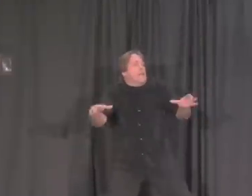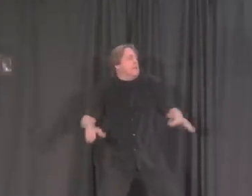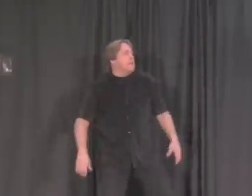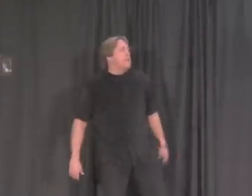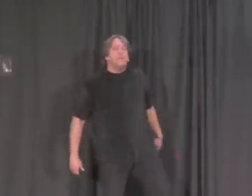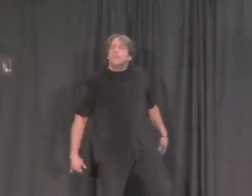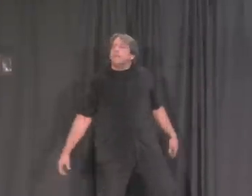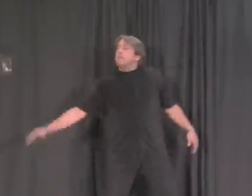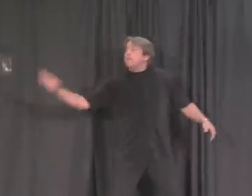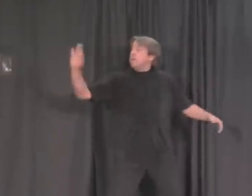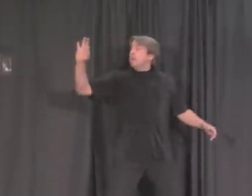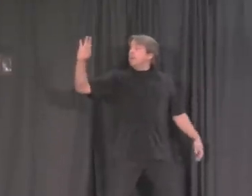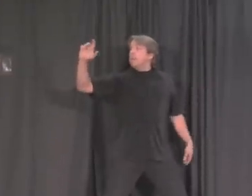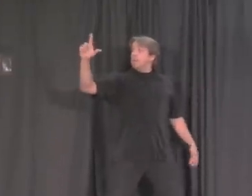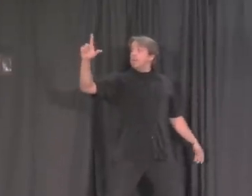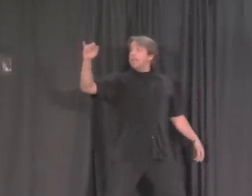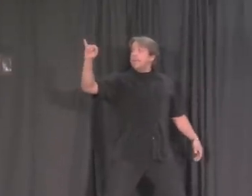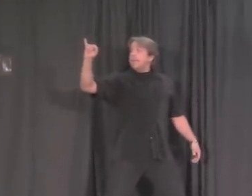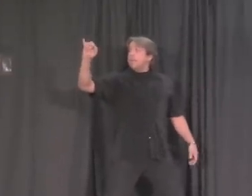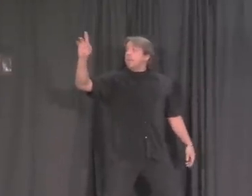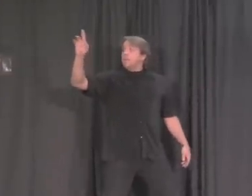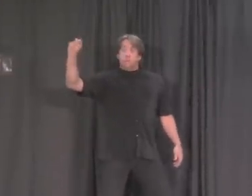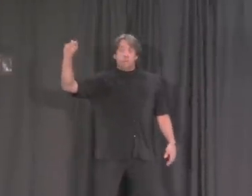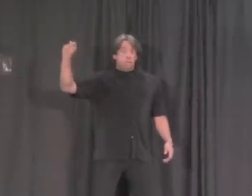Okay, last chance. How do you sign flirt?